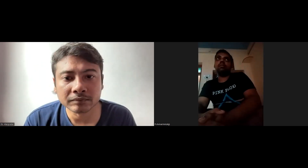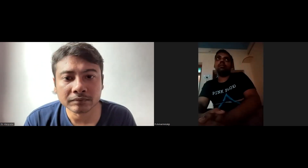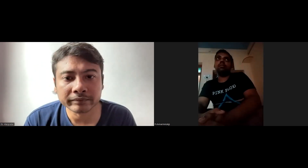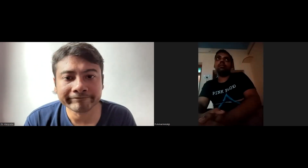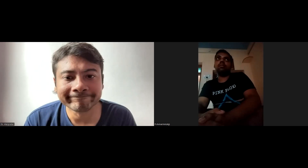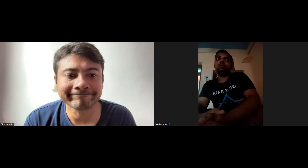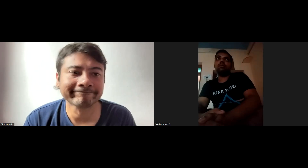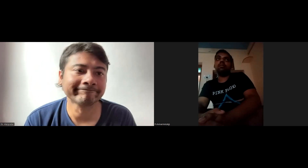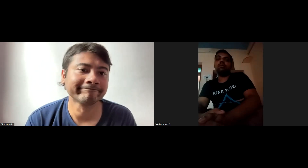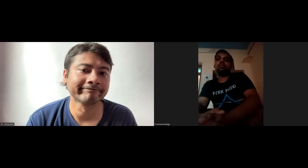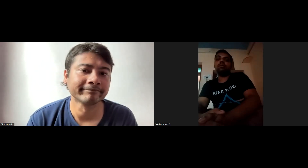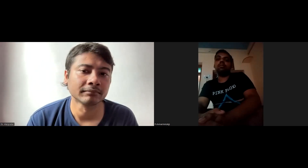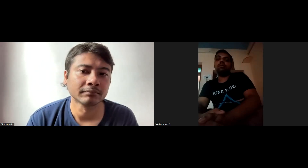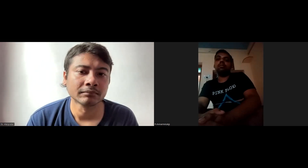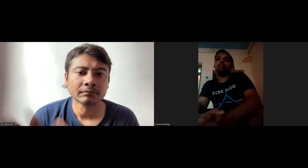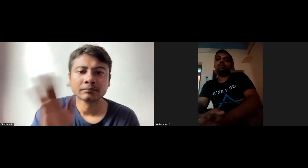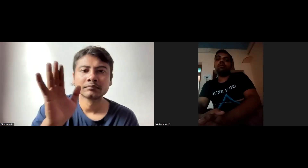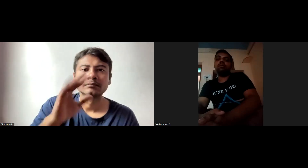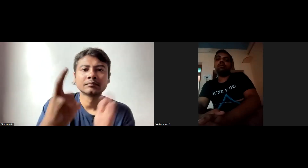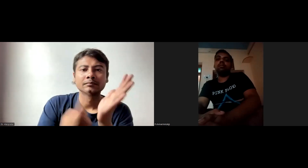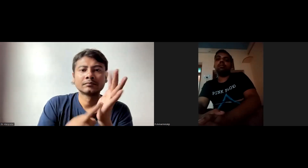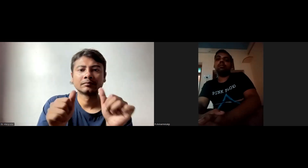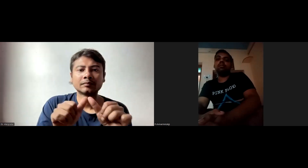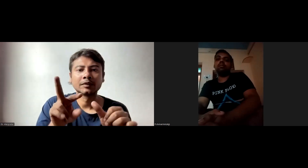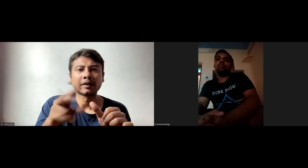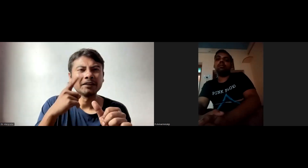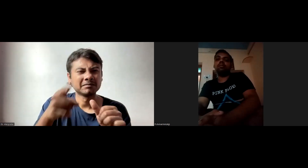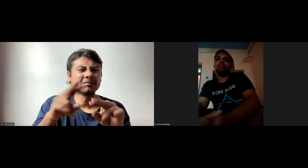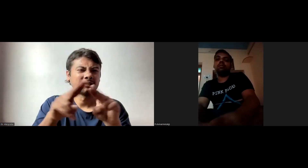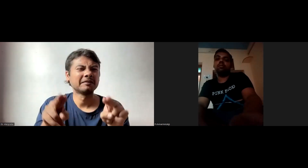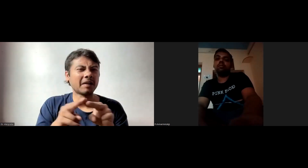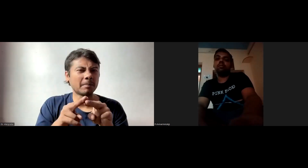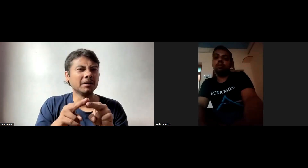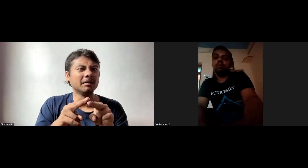So he has a lot of family issues actually, and